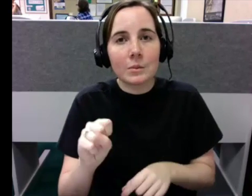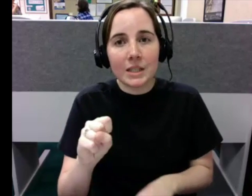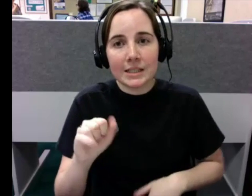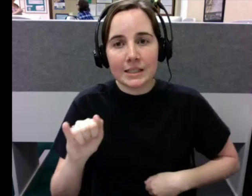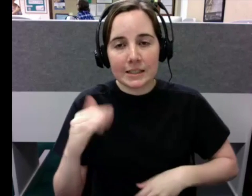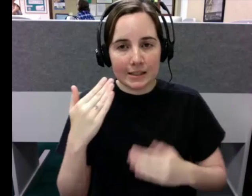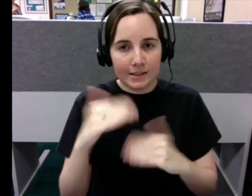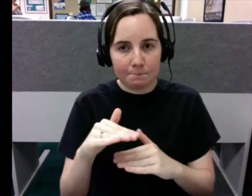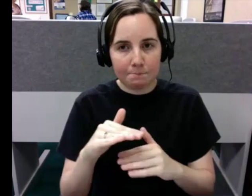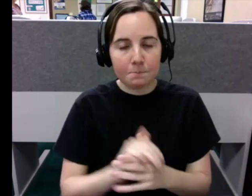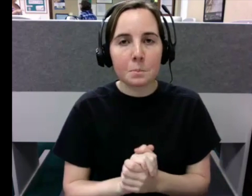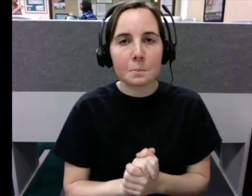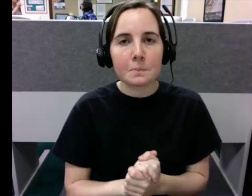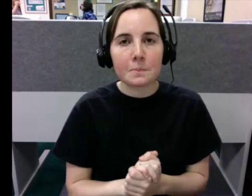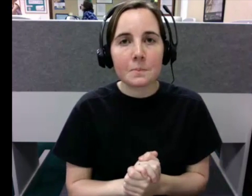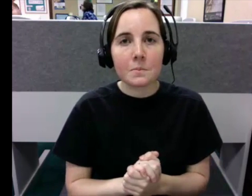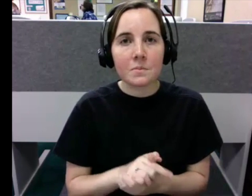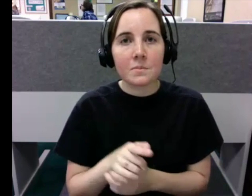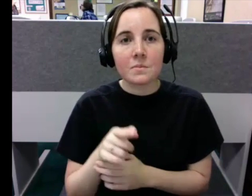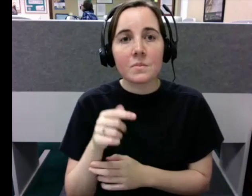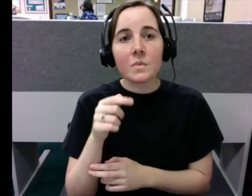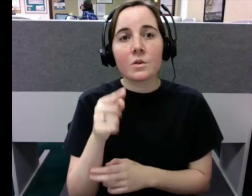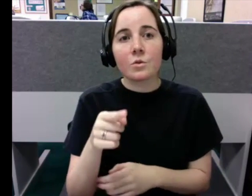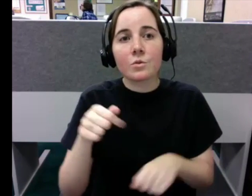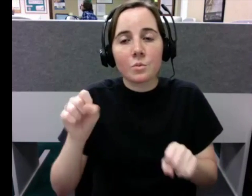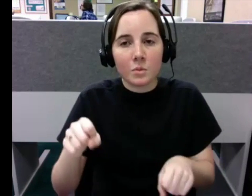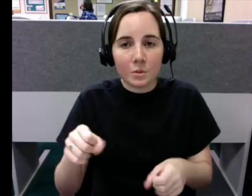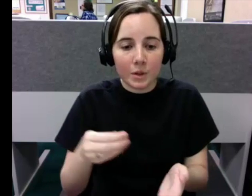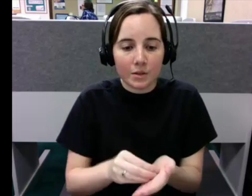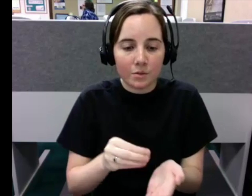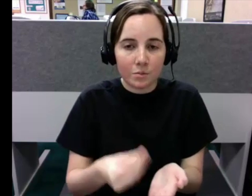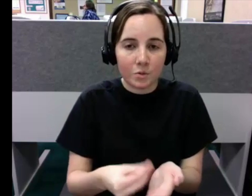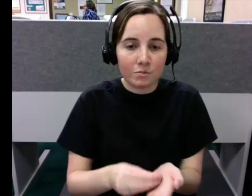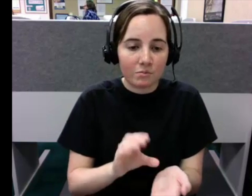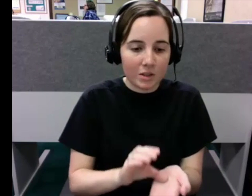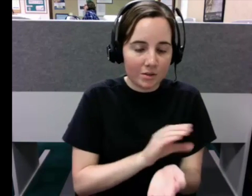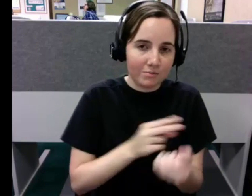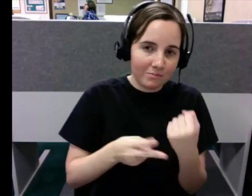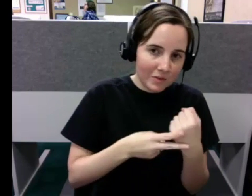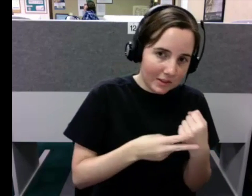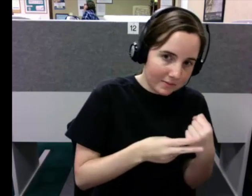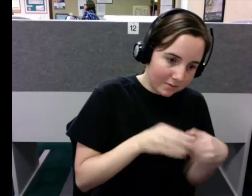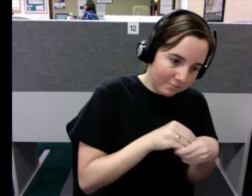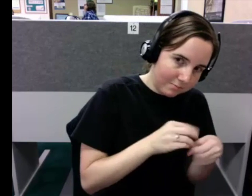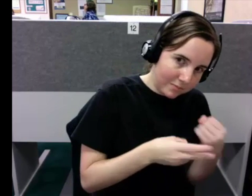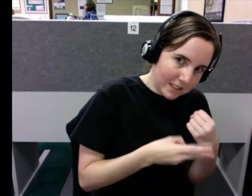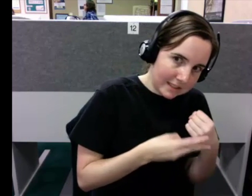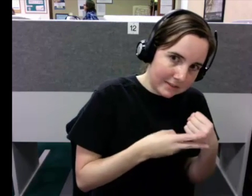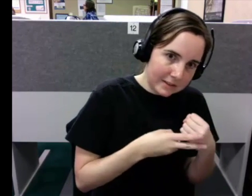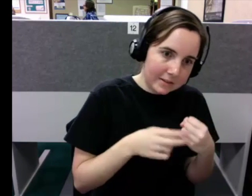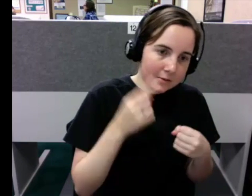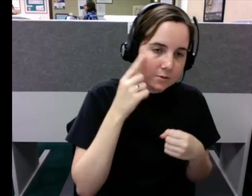You also may be able to set aside some money for a work goal or to go to school. In this case, the money you set